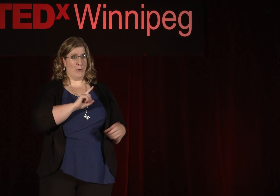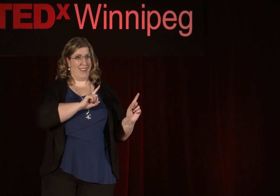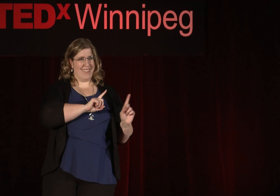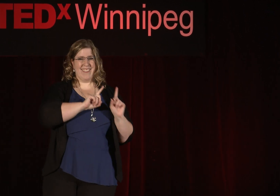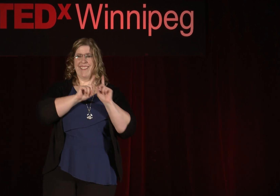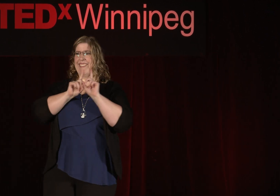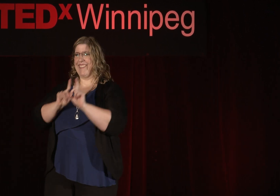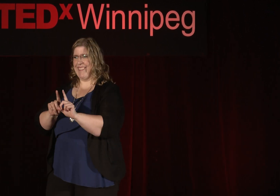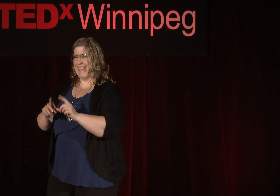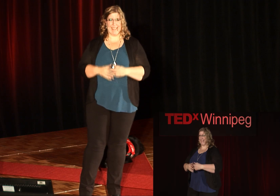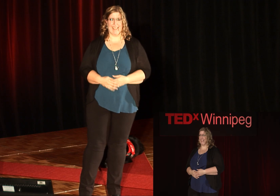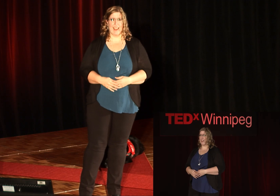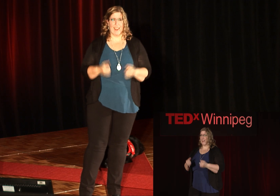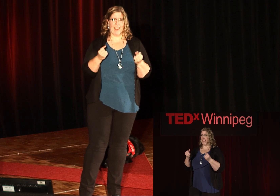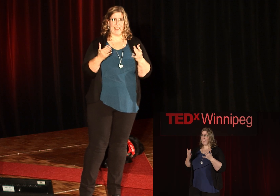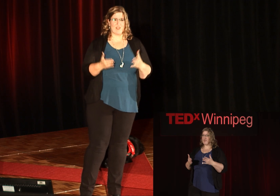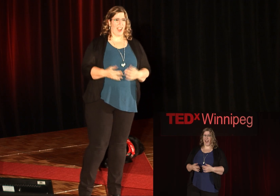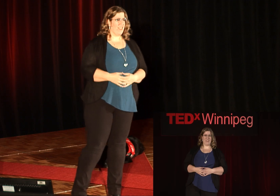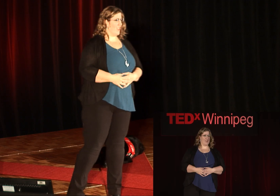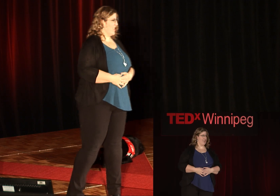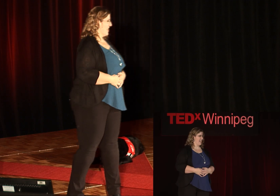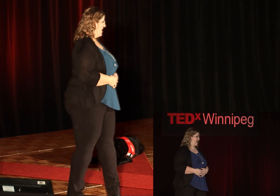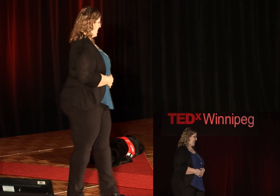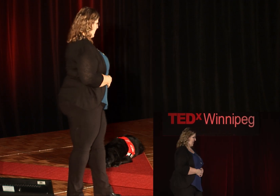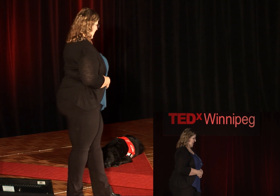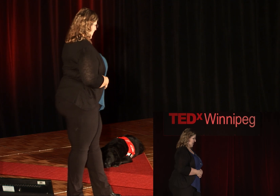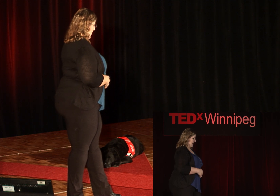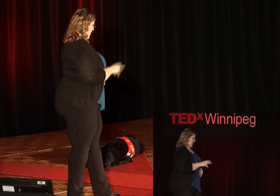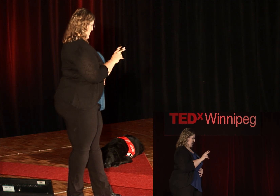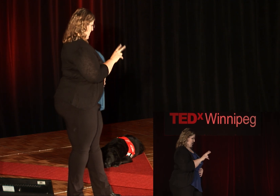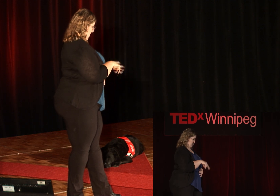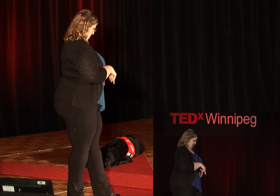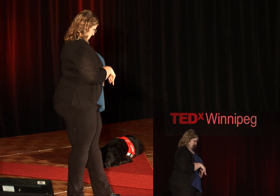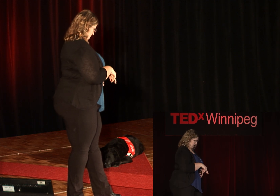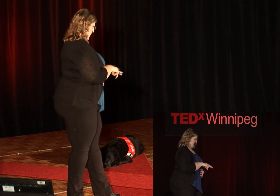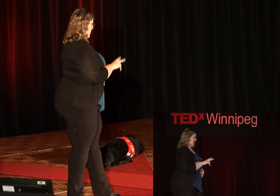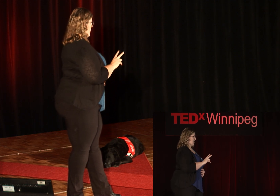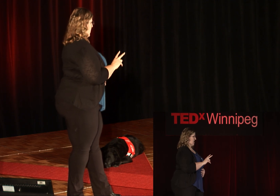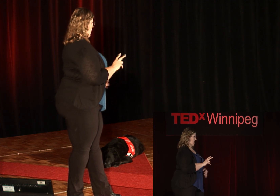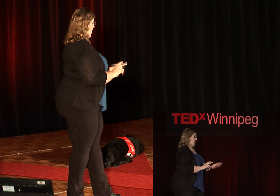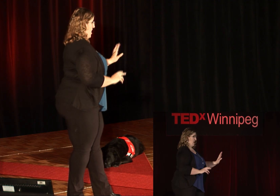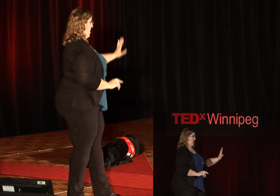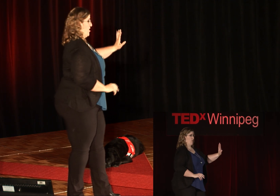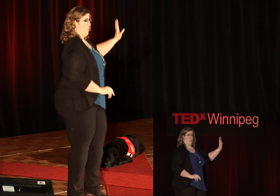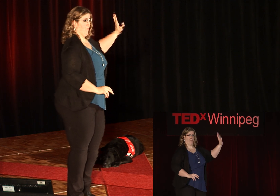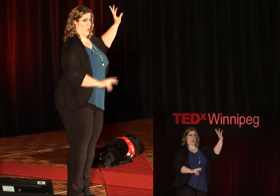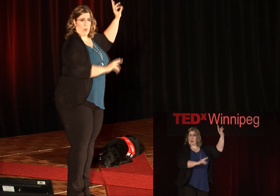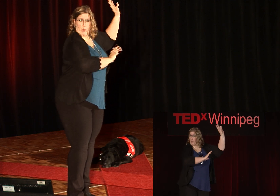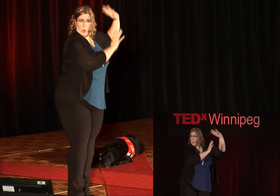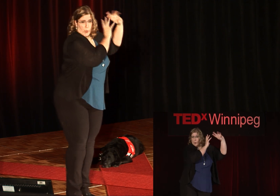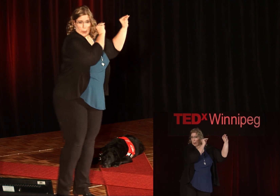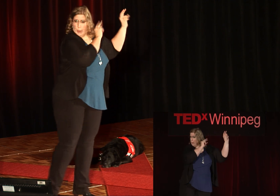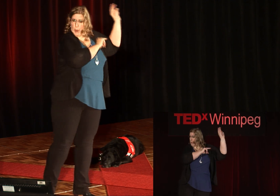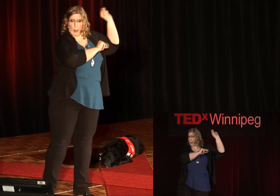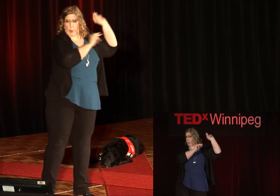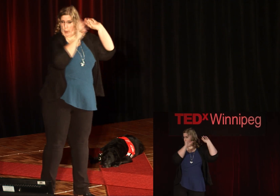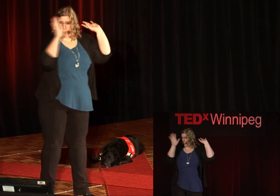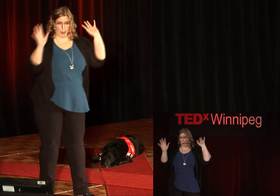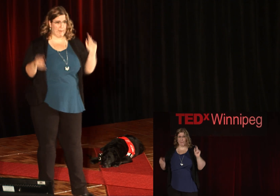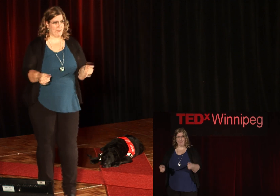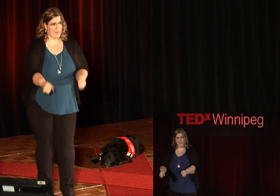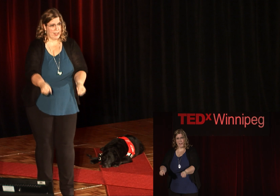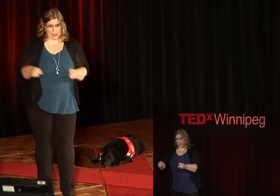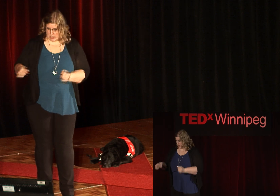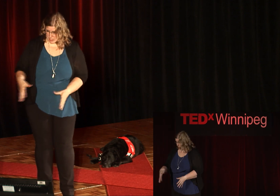our luggage. When I arrived with Lulu, the driver took one look at us and unloaded